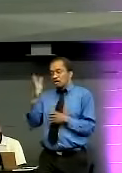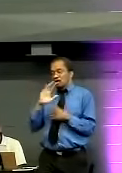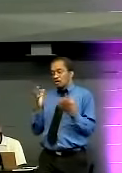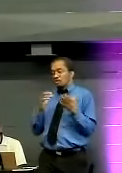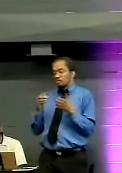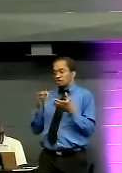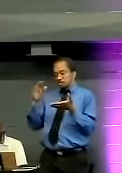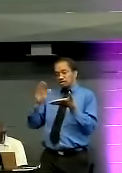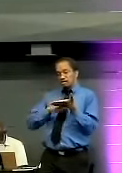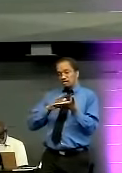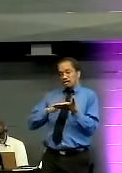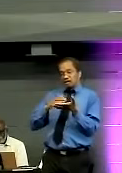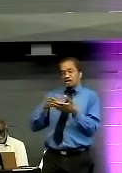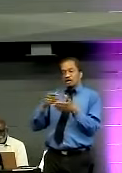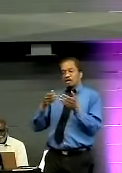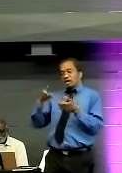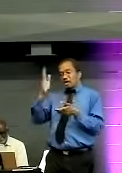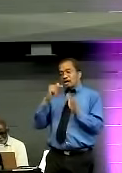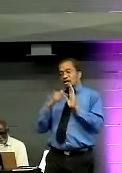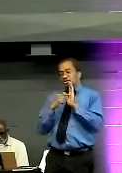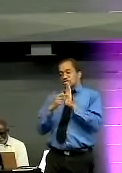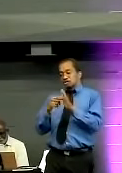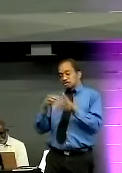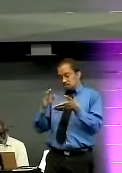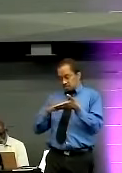to forgive. God modeled forgiveness to be